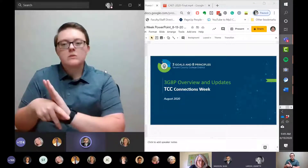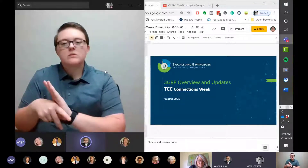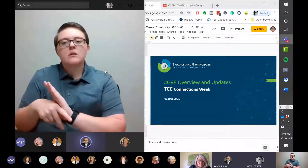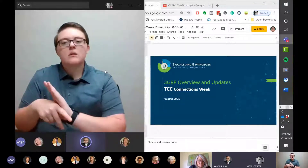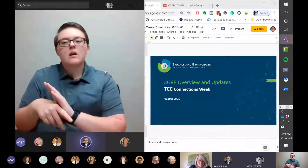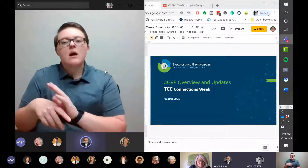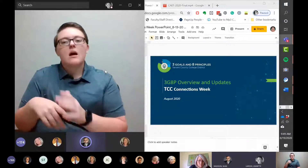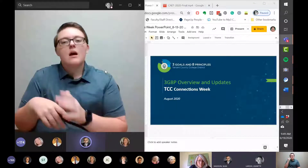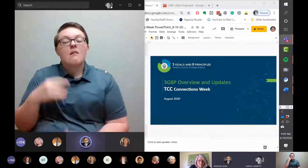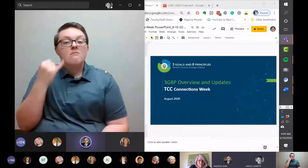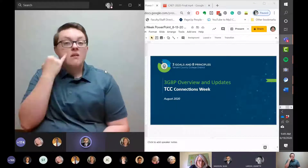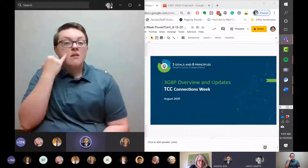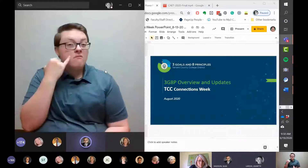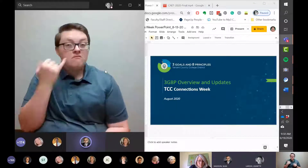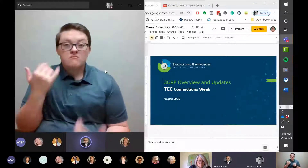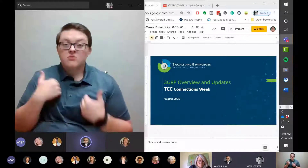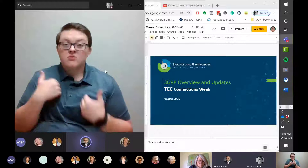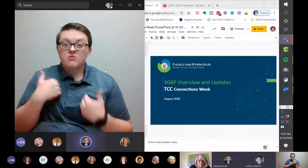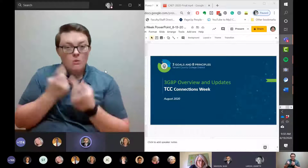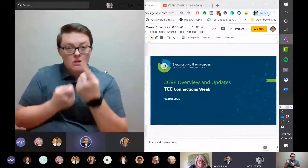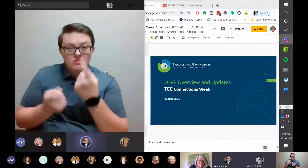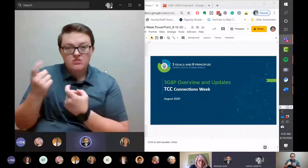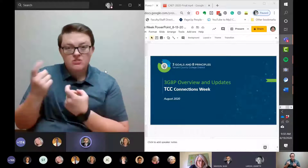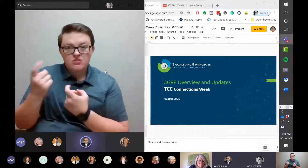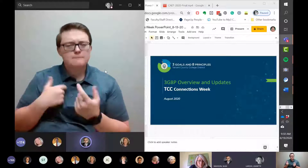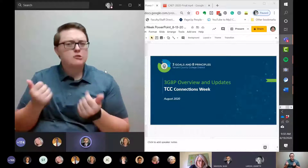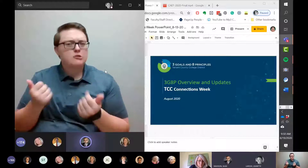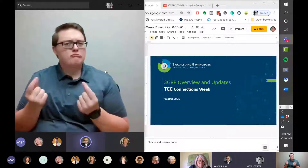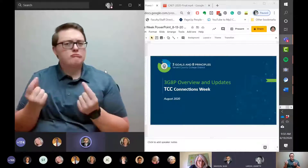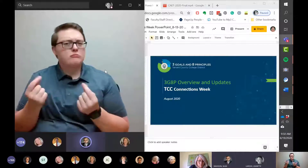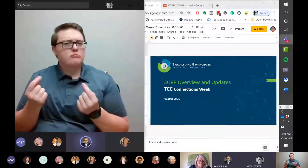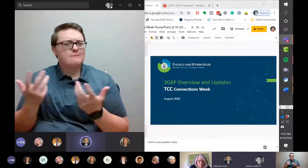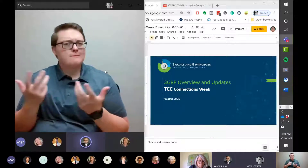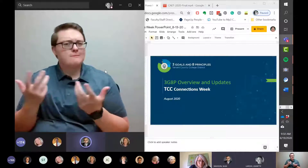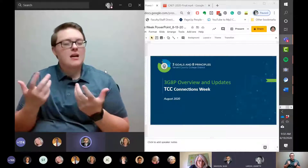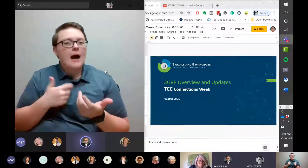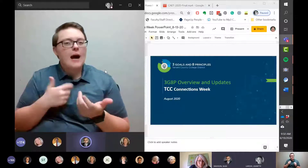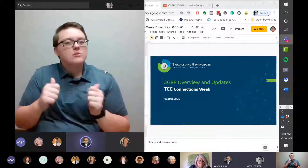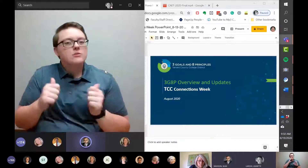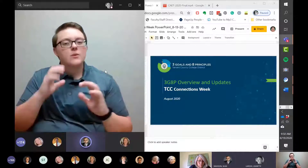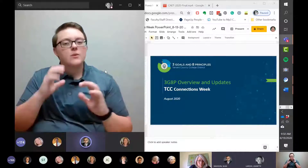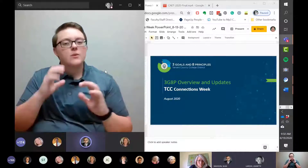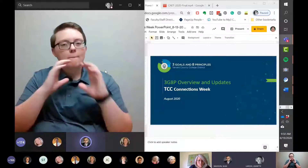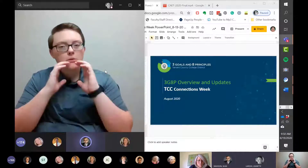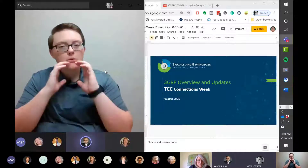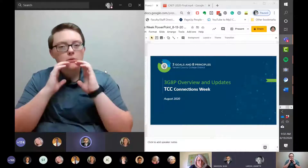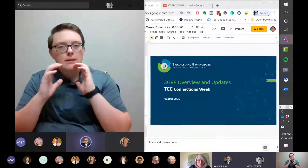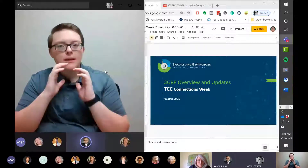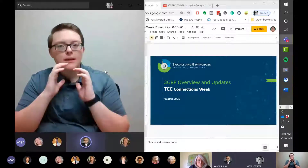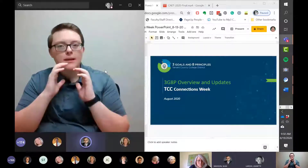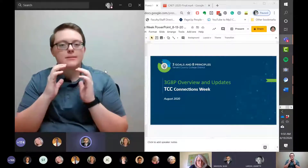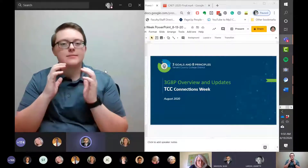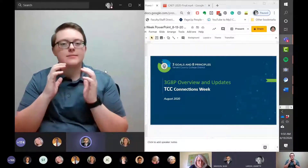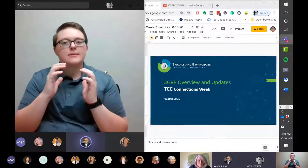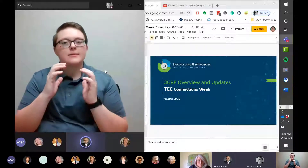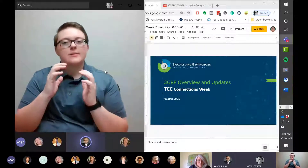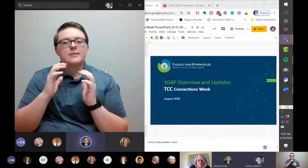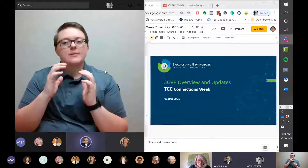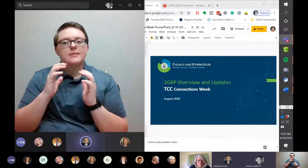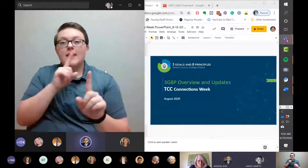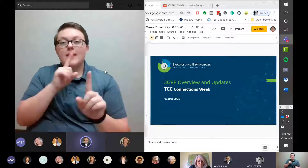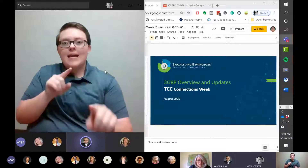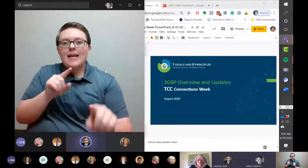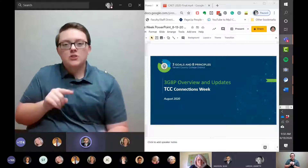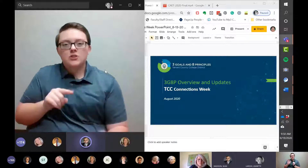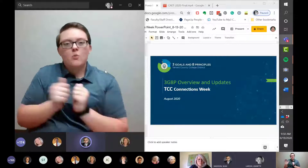if you have questions, what I'll try to do is just make sure I can communicate those to the respective champions. We'll